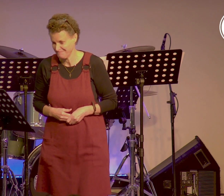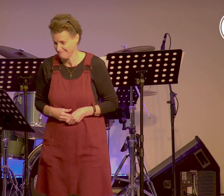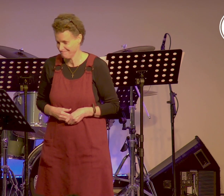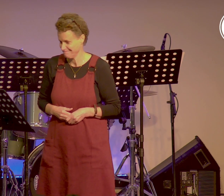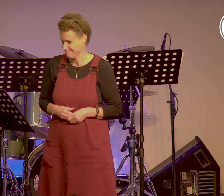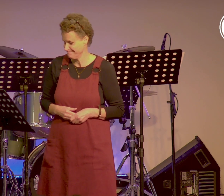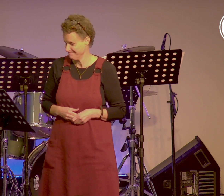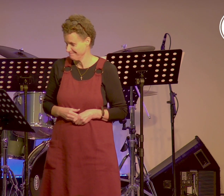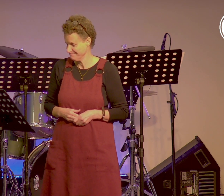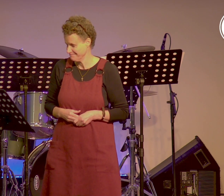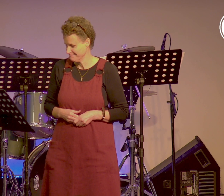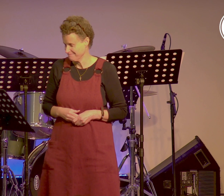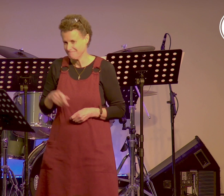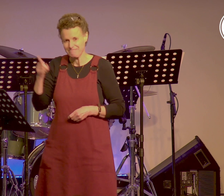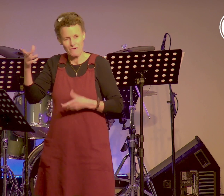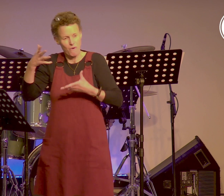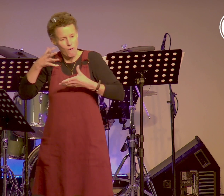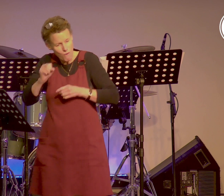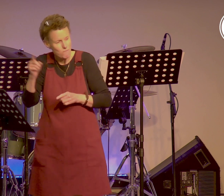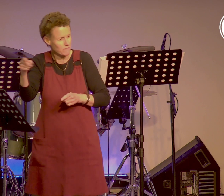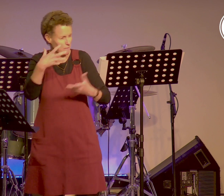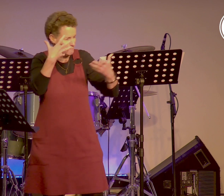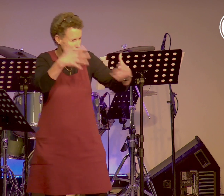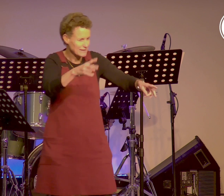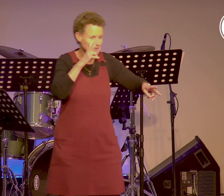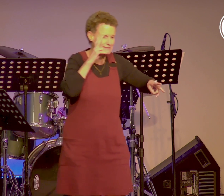Is that what they did? No.